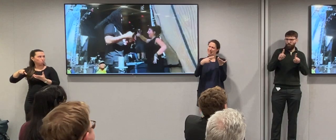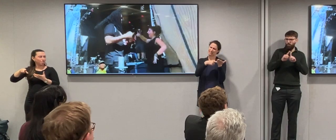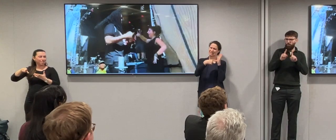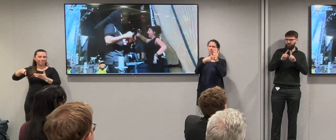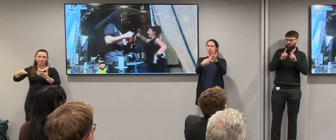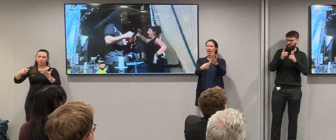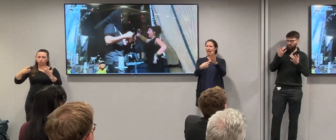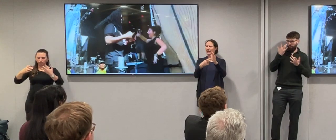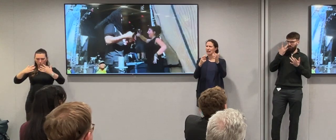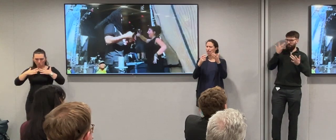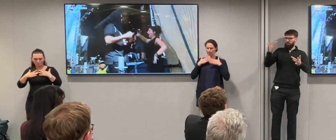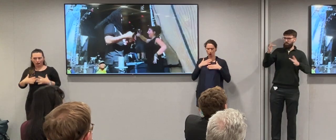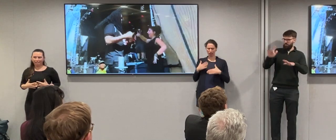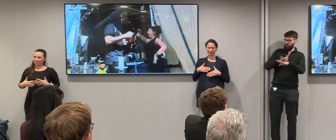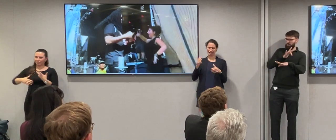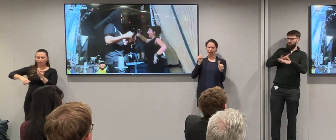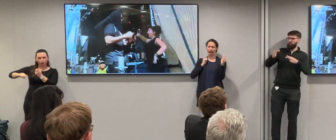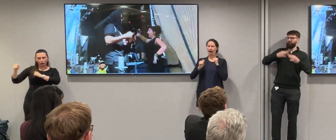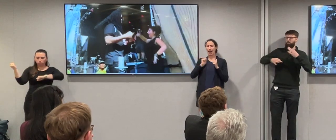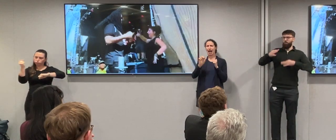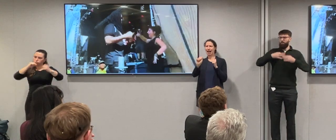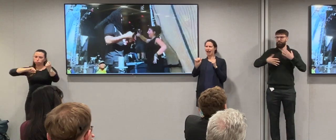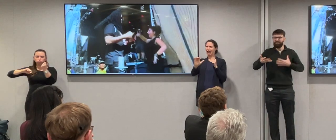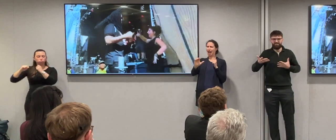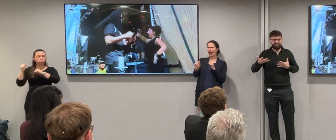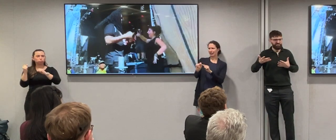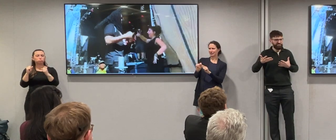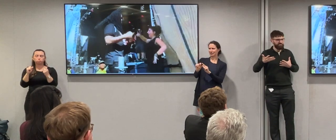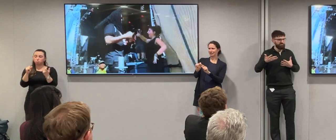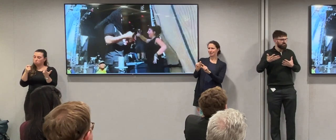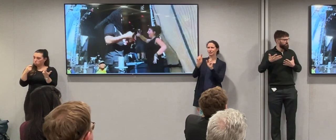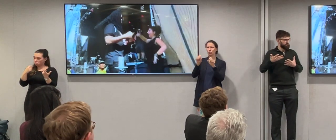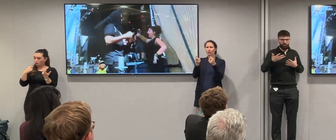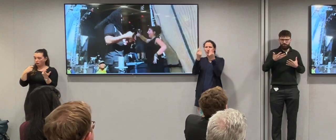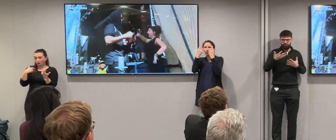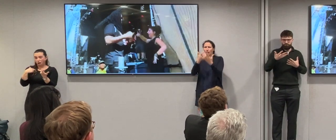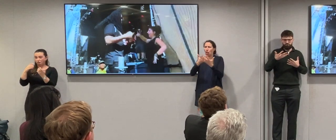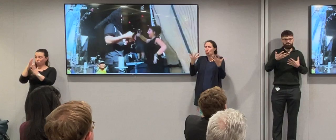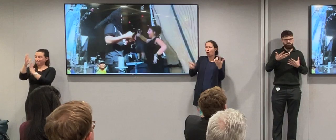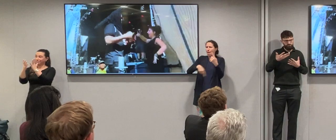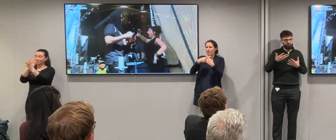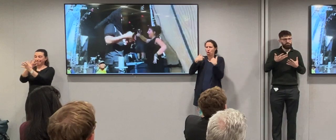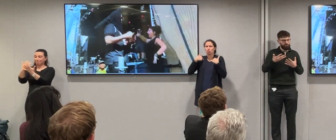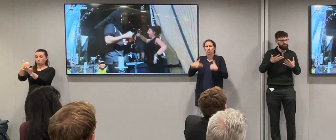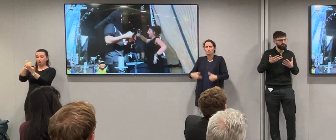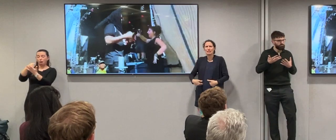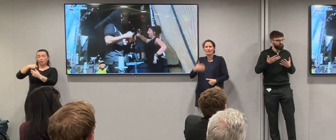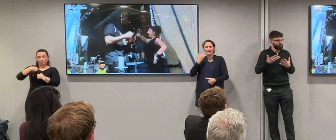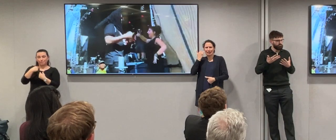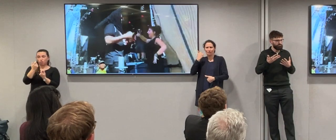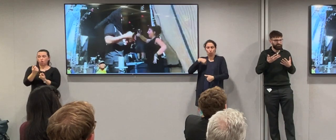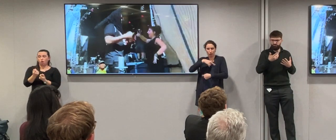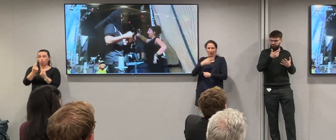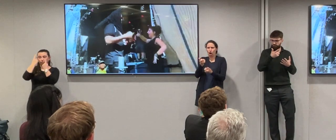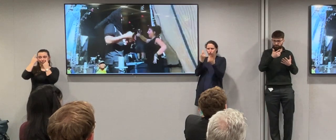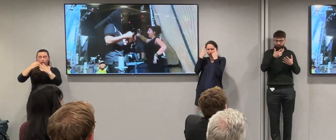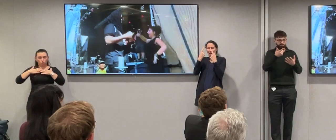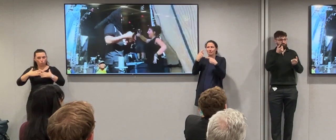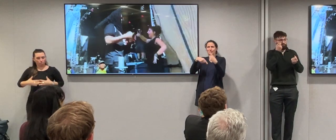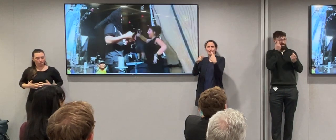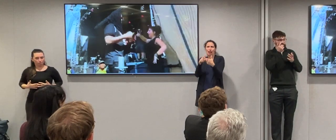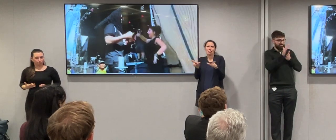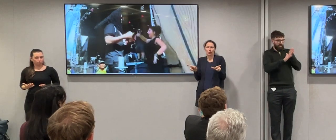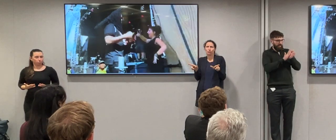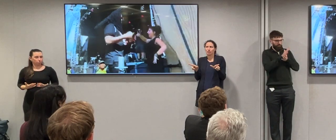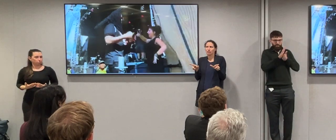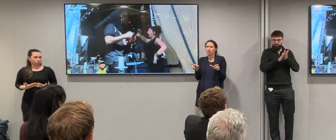bodily act, right? And we can understand a lot about humans if we understand sign language, and I